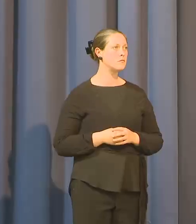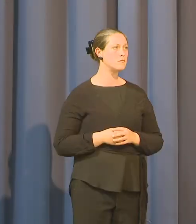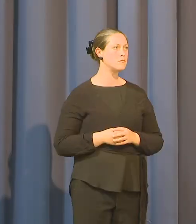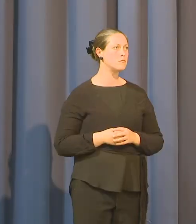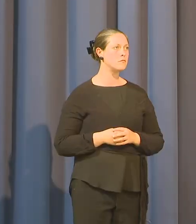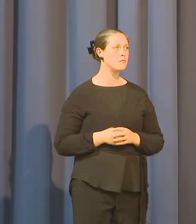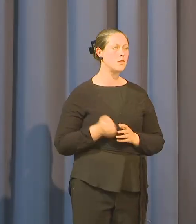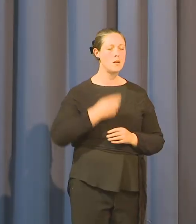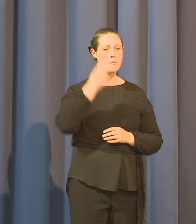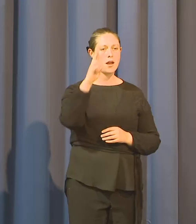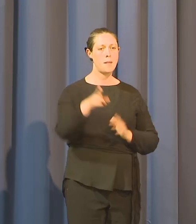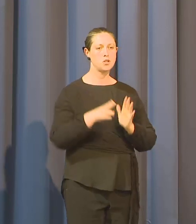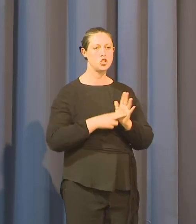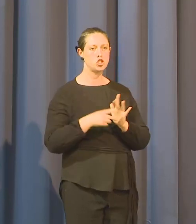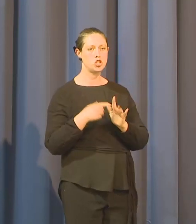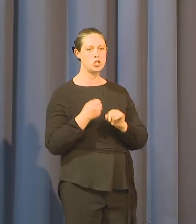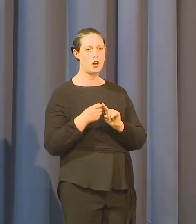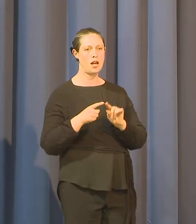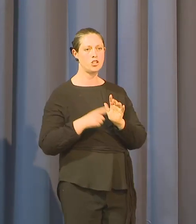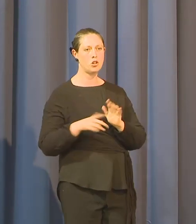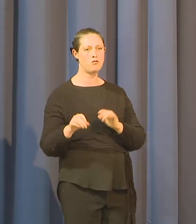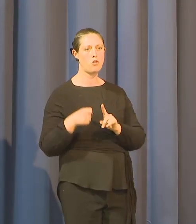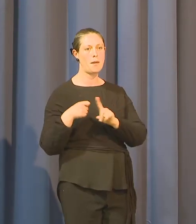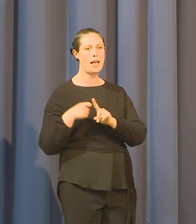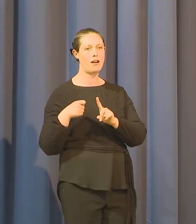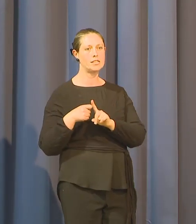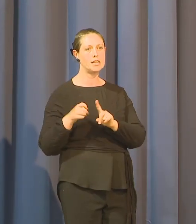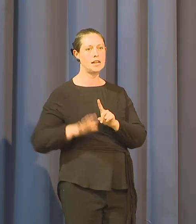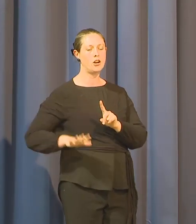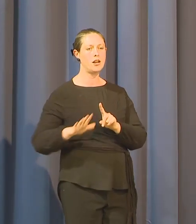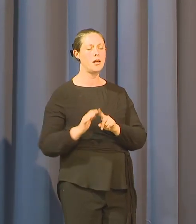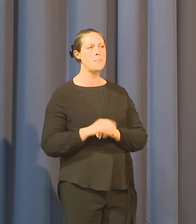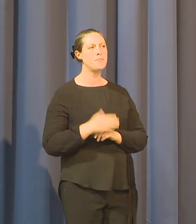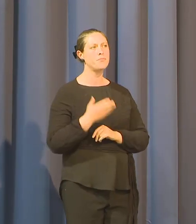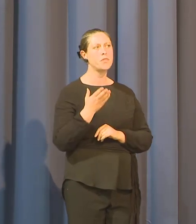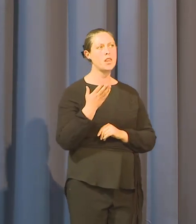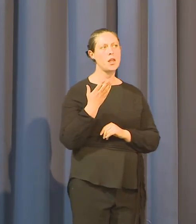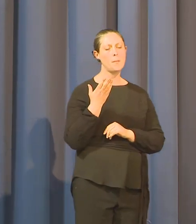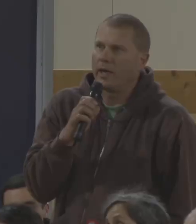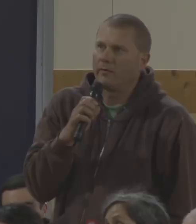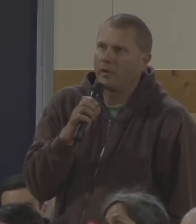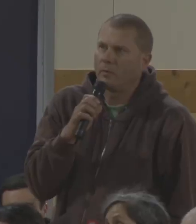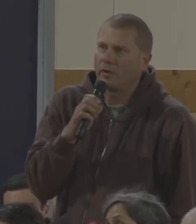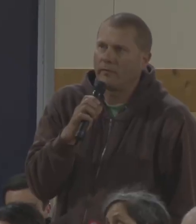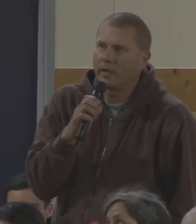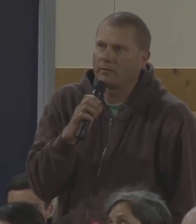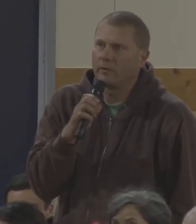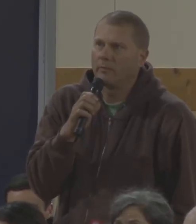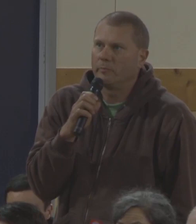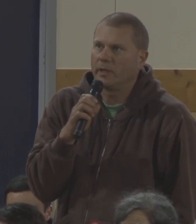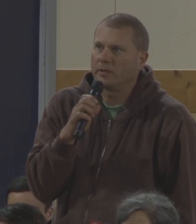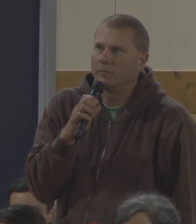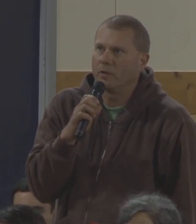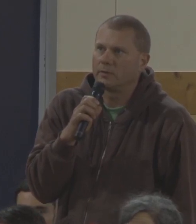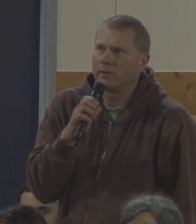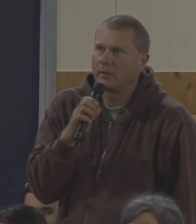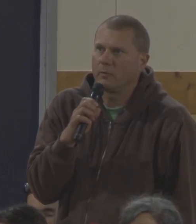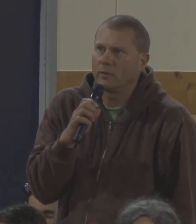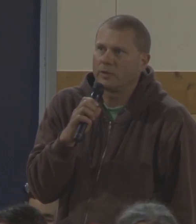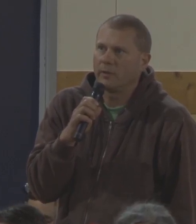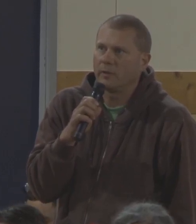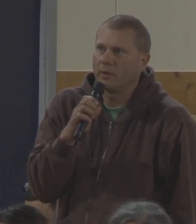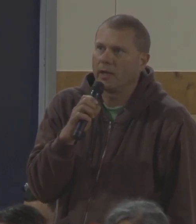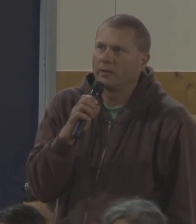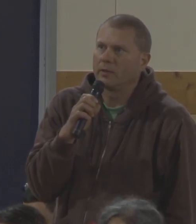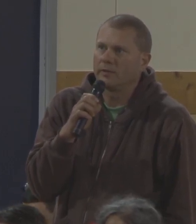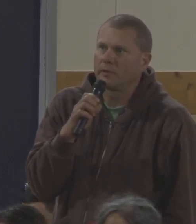Yeah, my name's Nigel. I come from Karitane. Hey, you glanced over the fact of the cherry farm landfill. What you failed to mention was that the